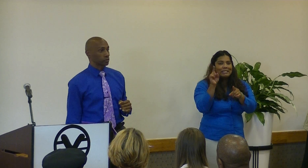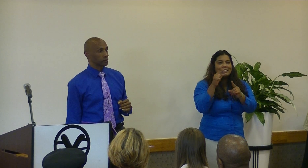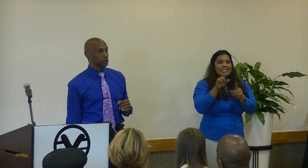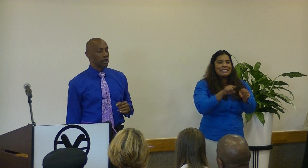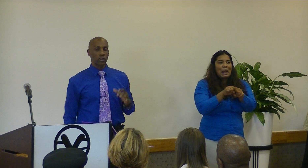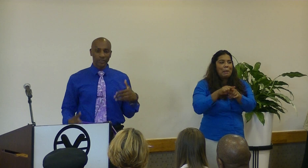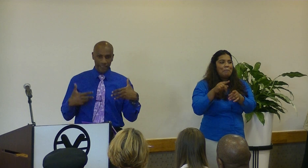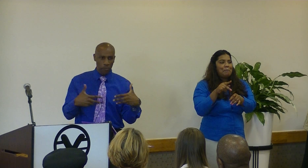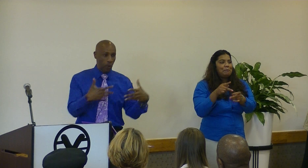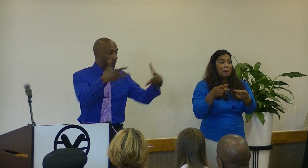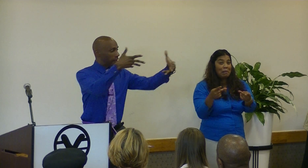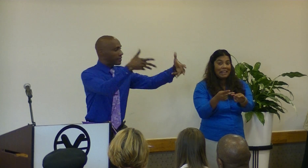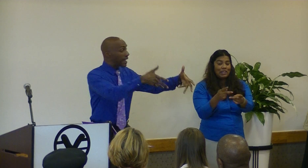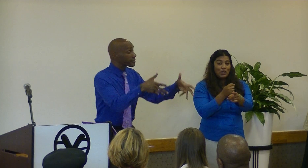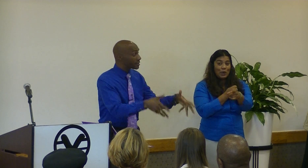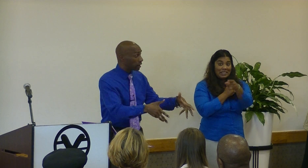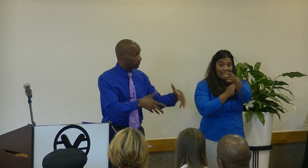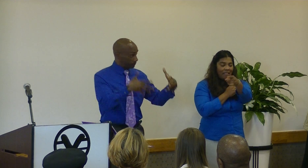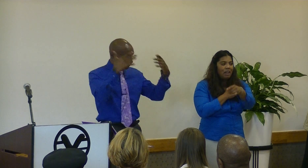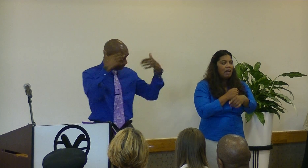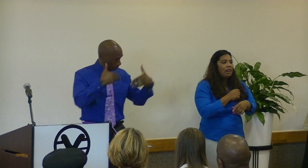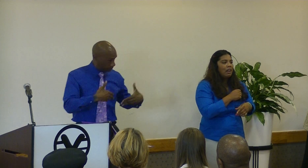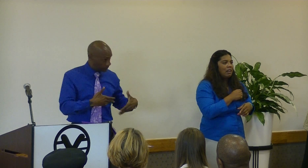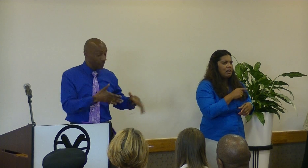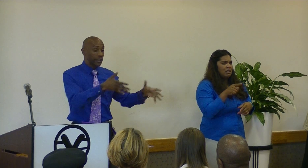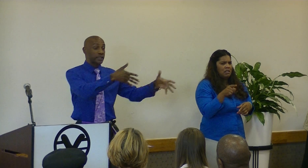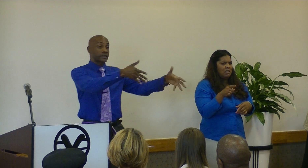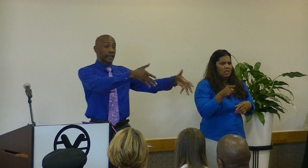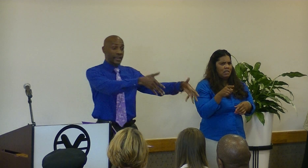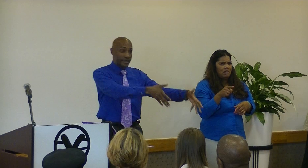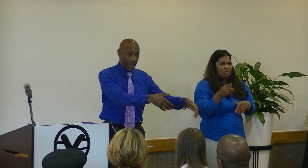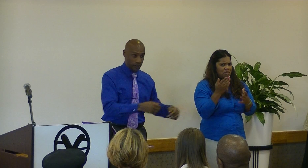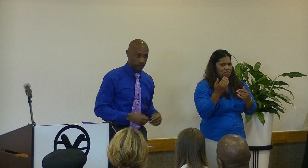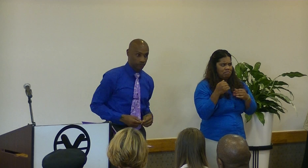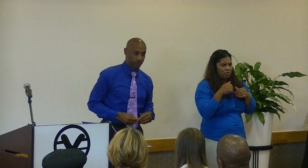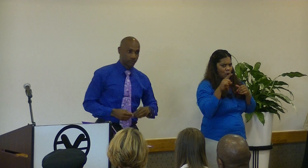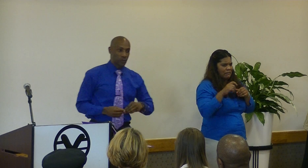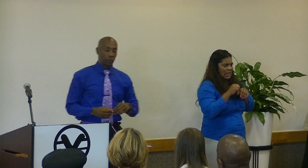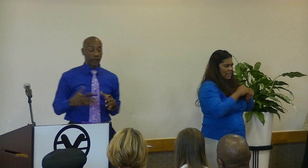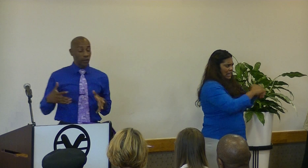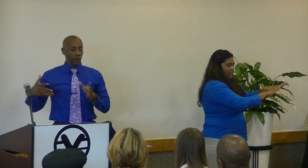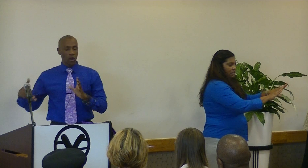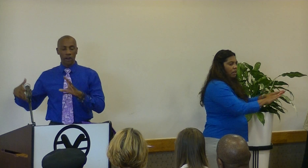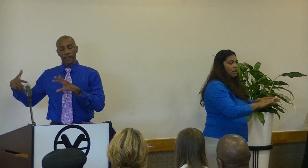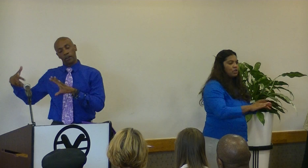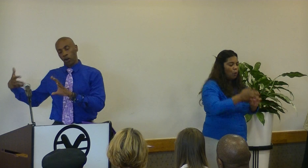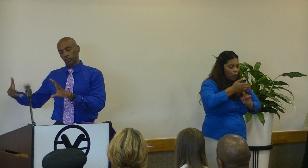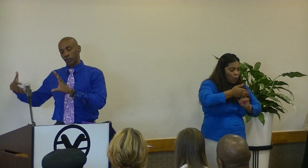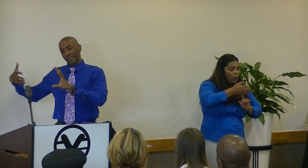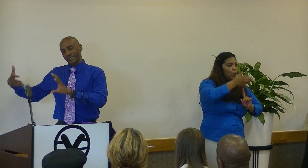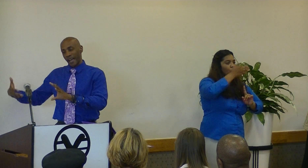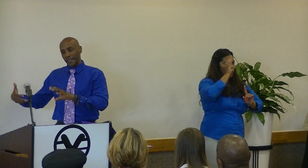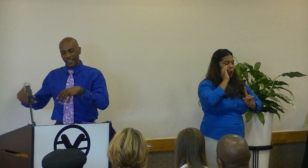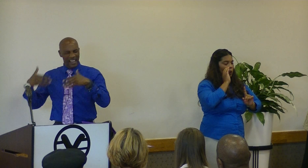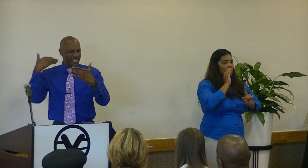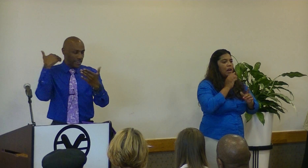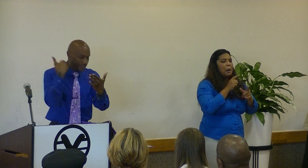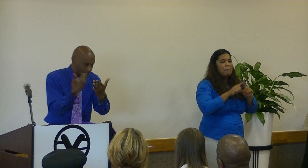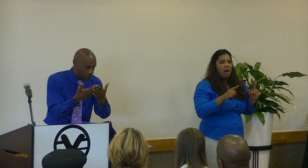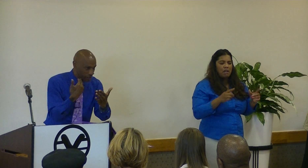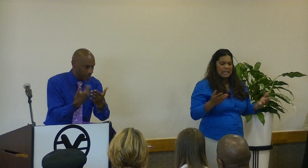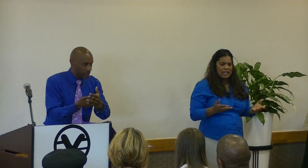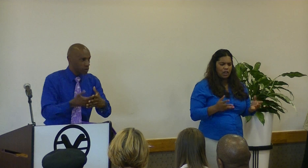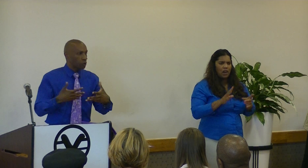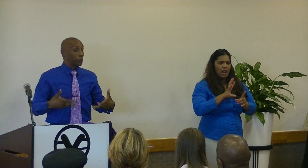escorted out. So at some point, that self is laid down. But here we are in culture and society